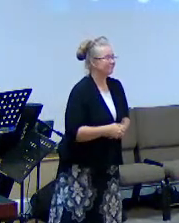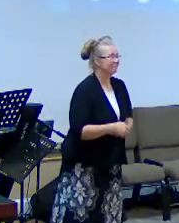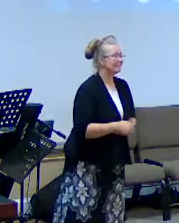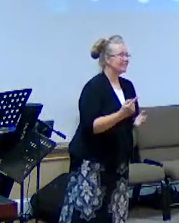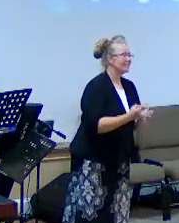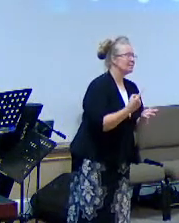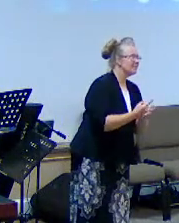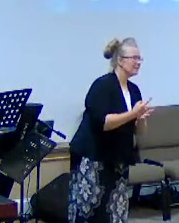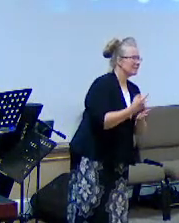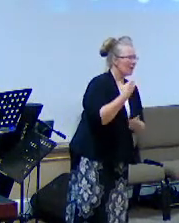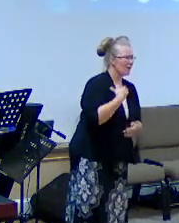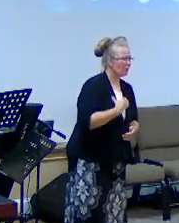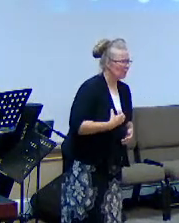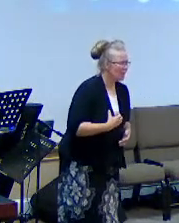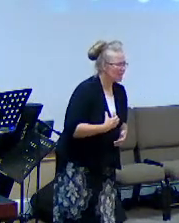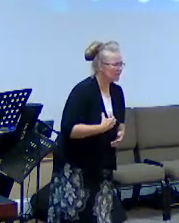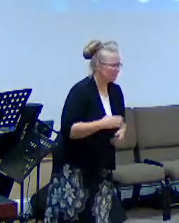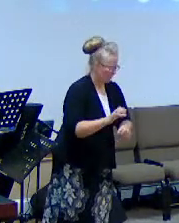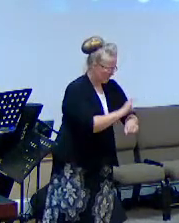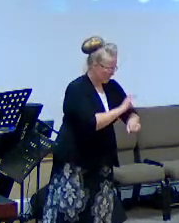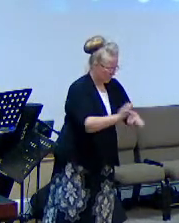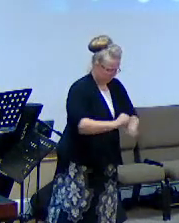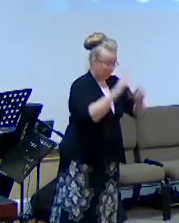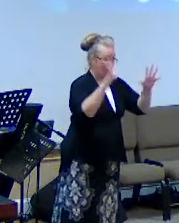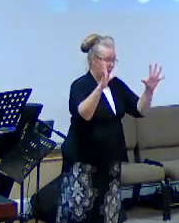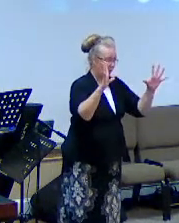Sometimes I wish our computers would blow up, right?